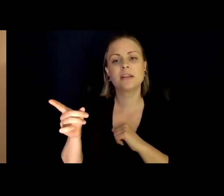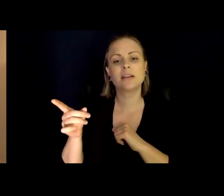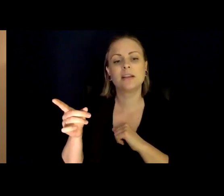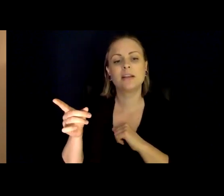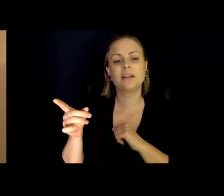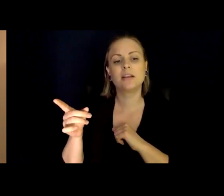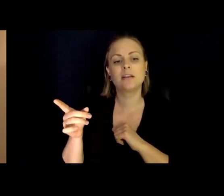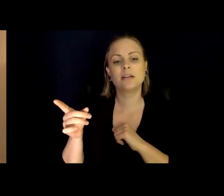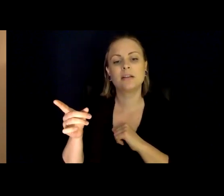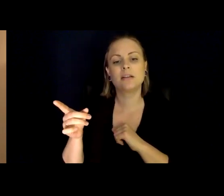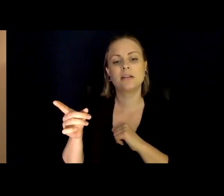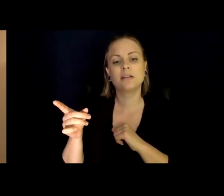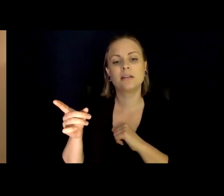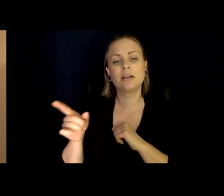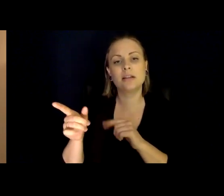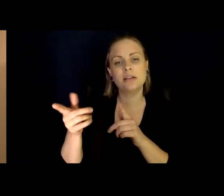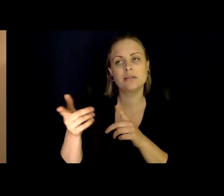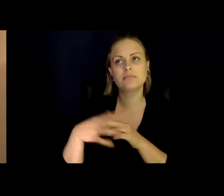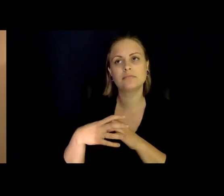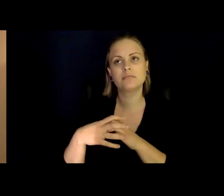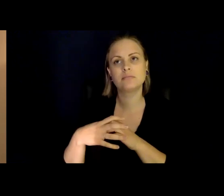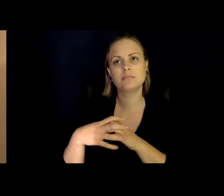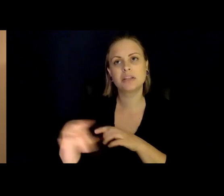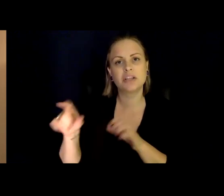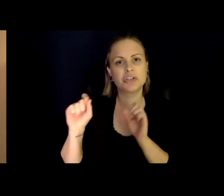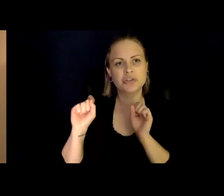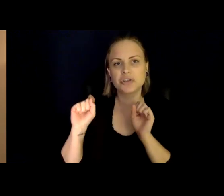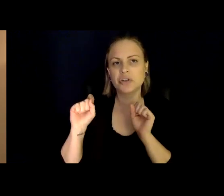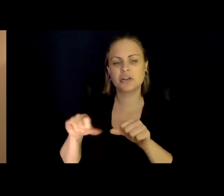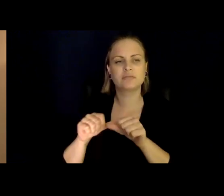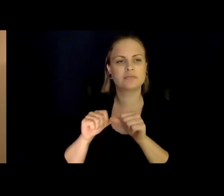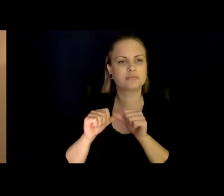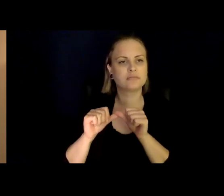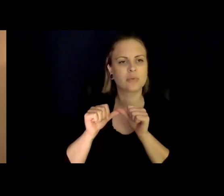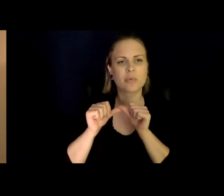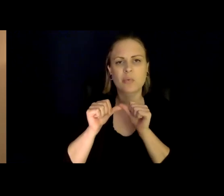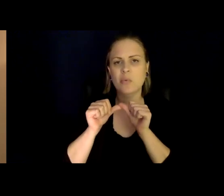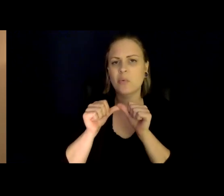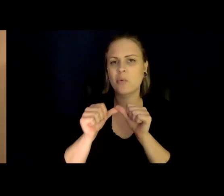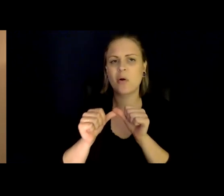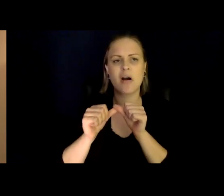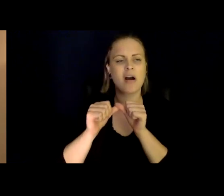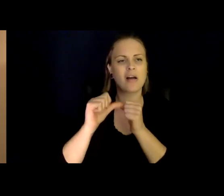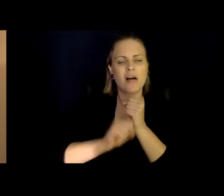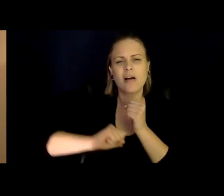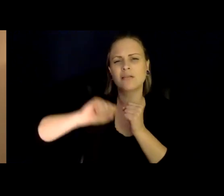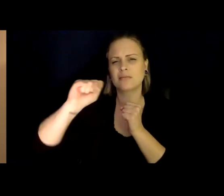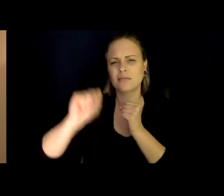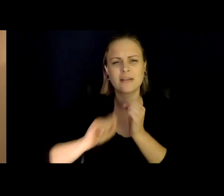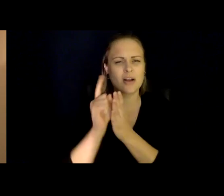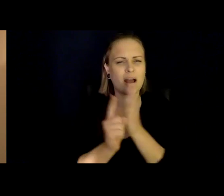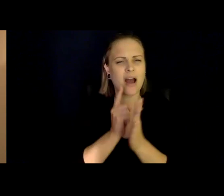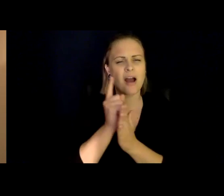is a person who could go on for hours reciting poetry, Irish poetry, as well